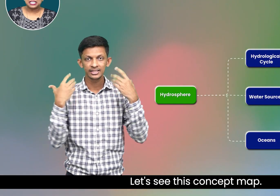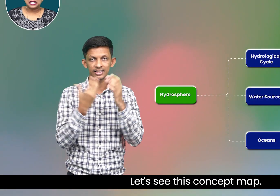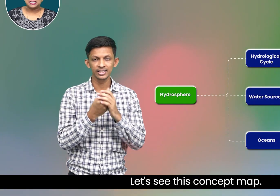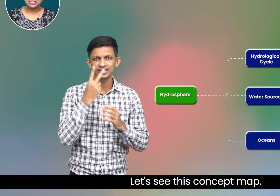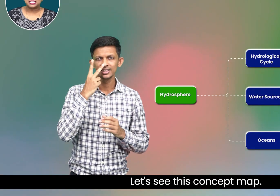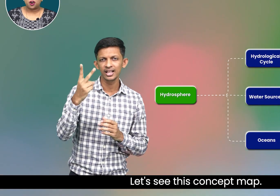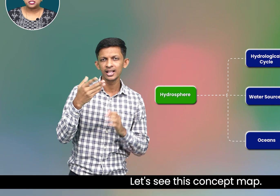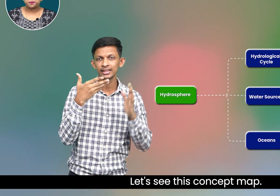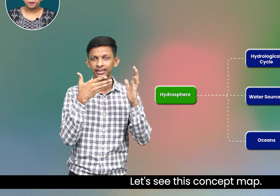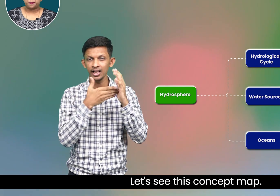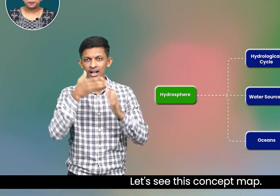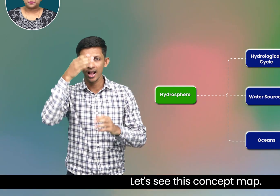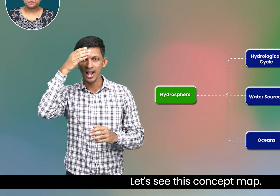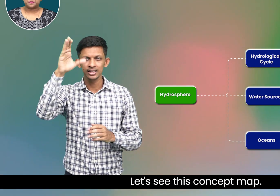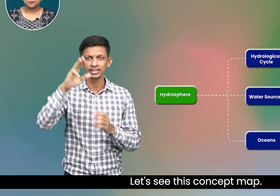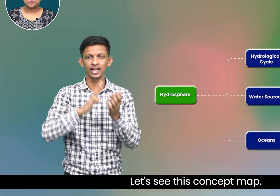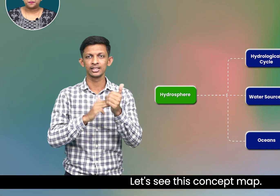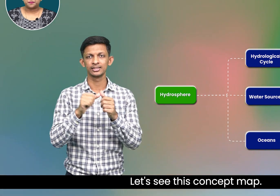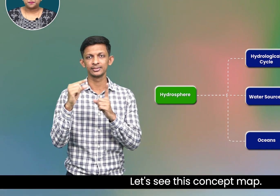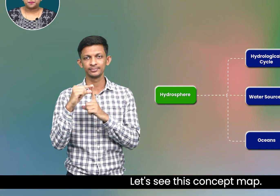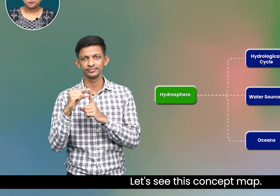Let's see this concept map.